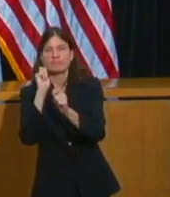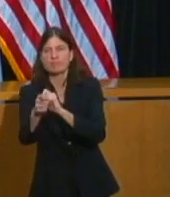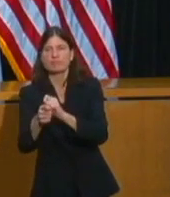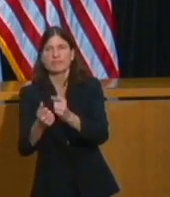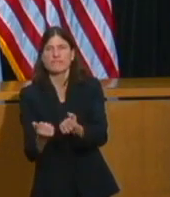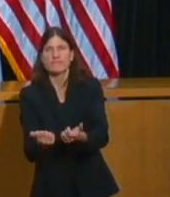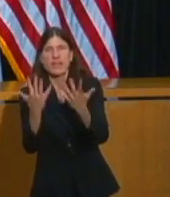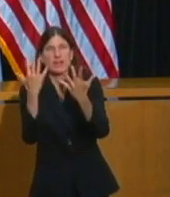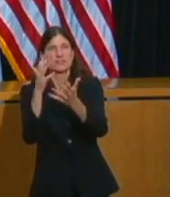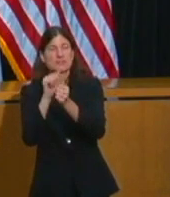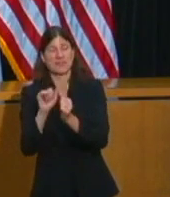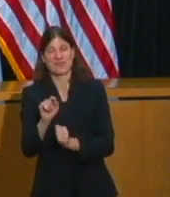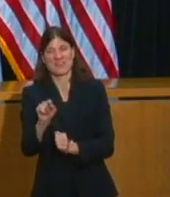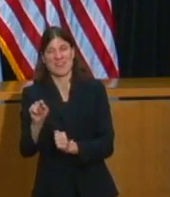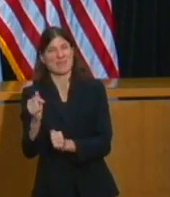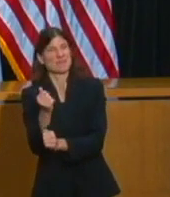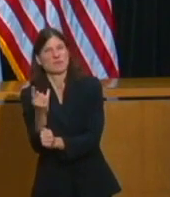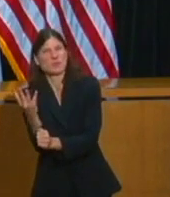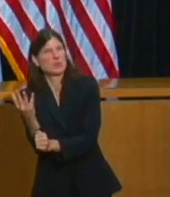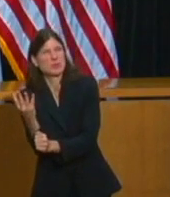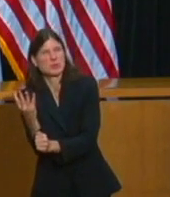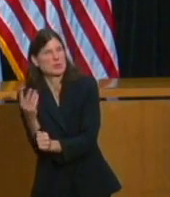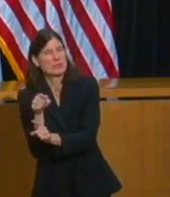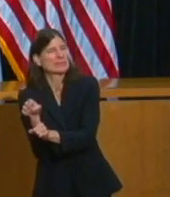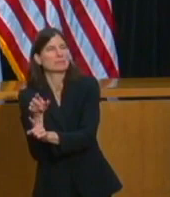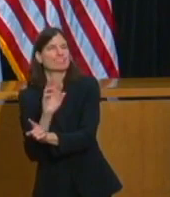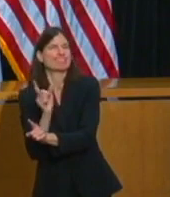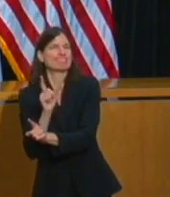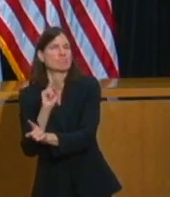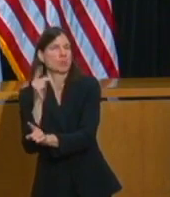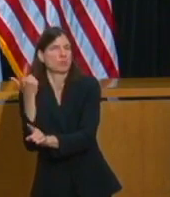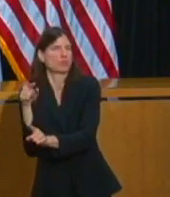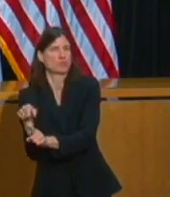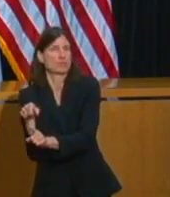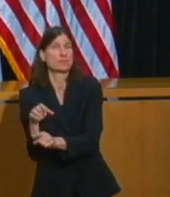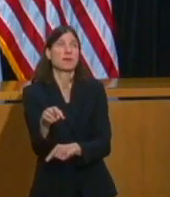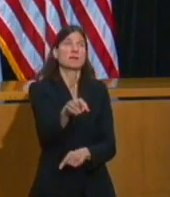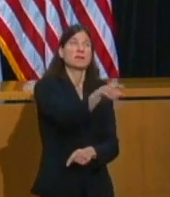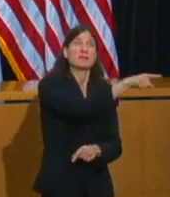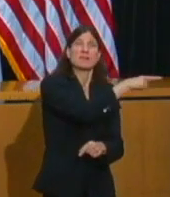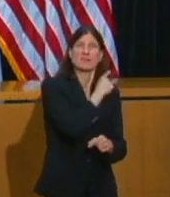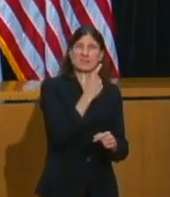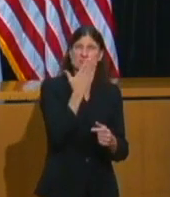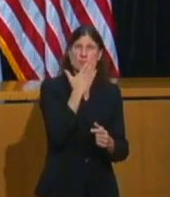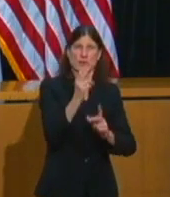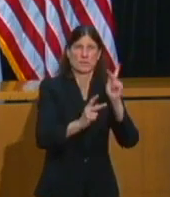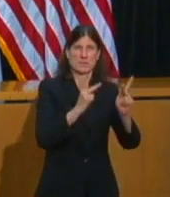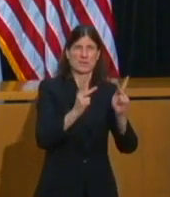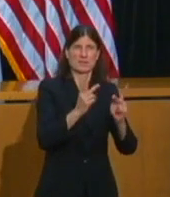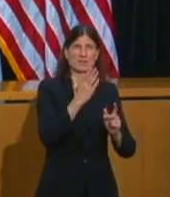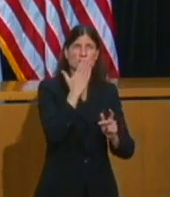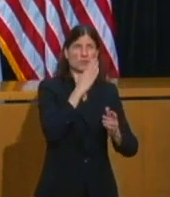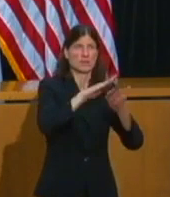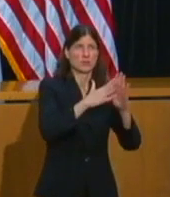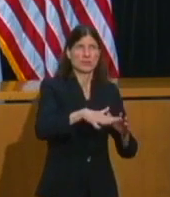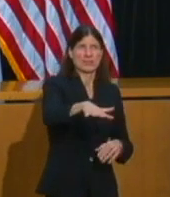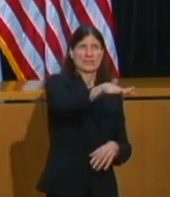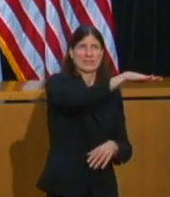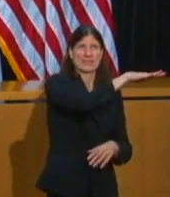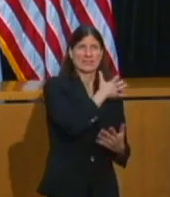and physical damage on businesses, on public buildings, on